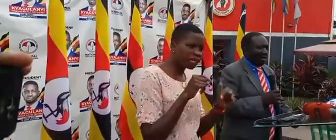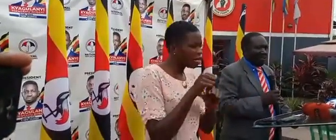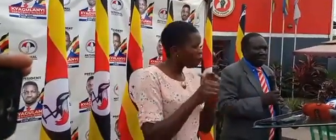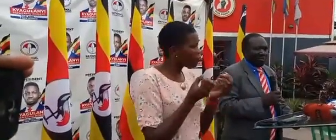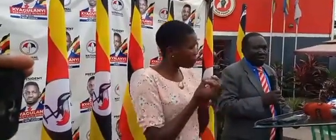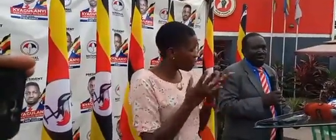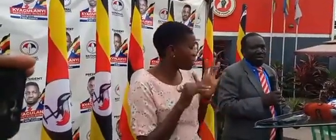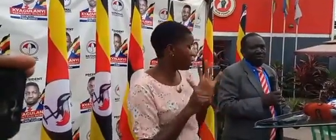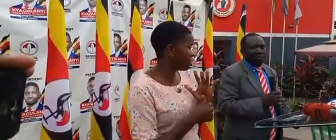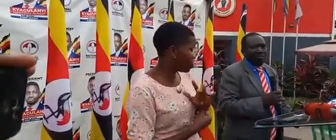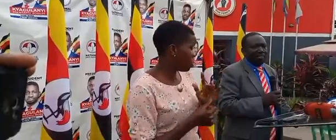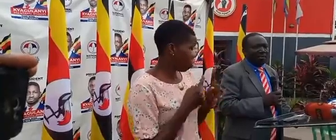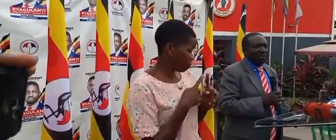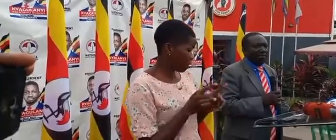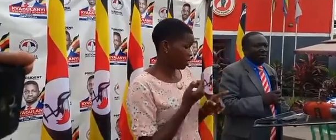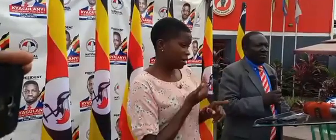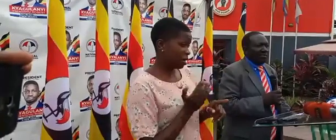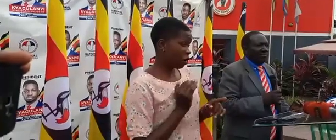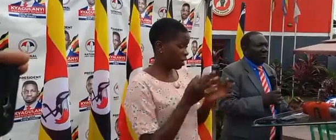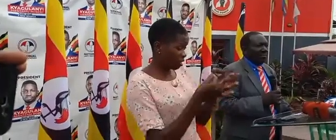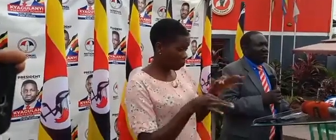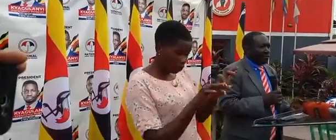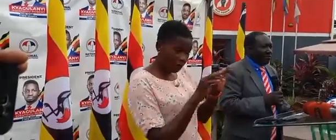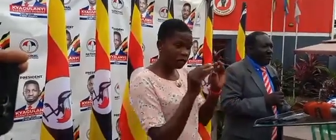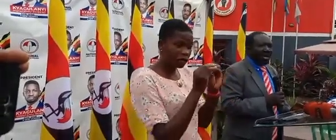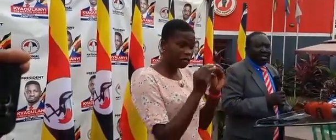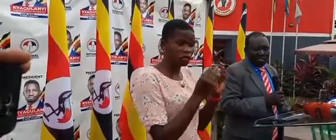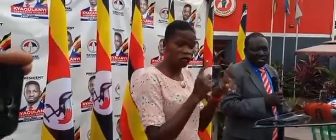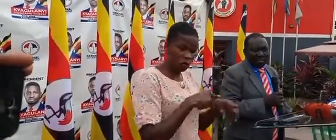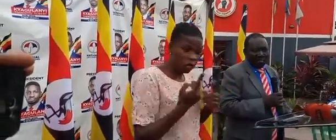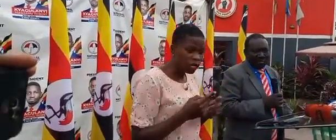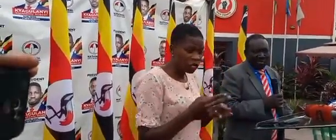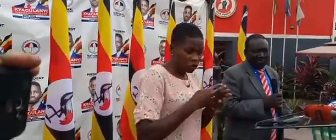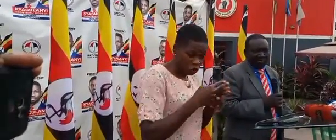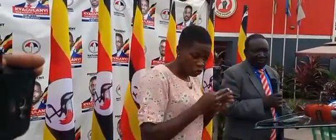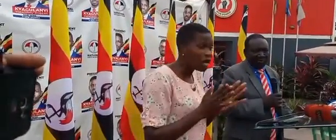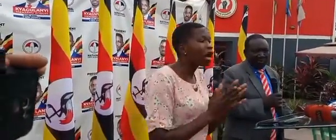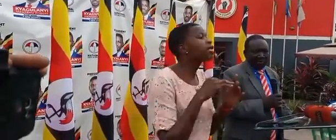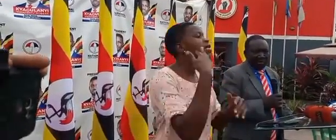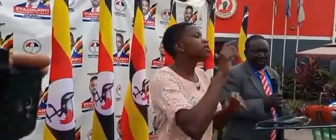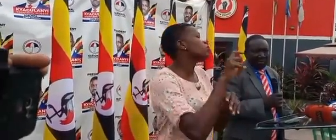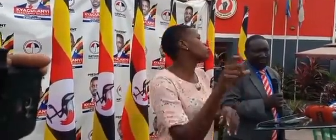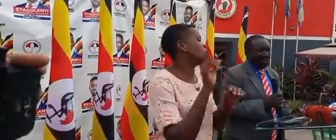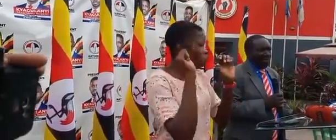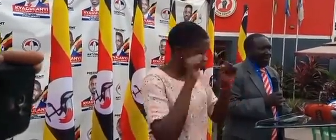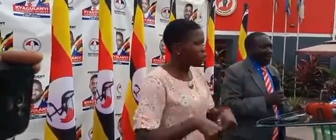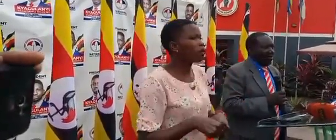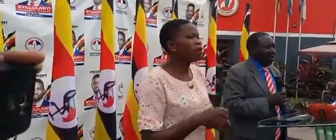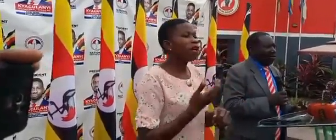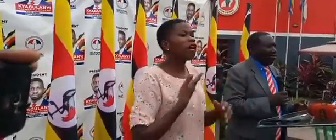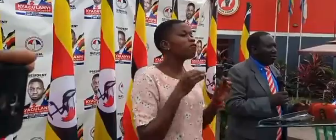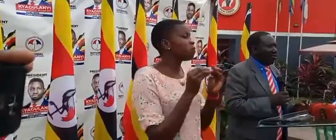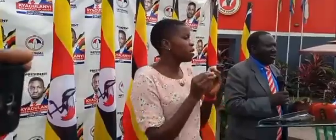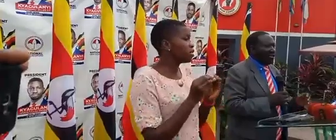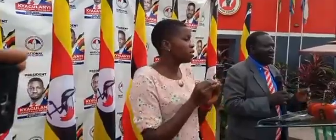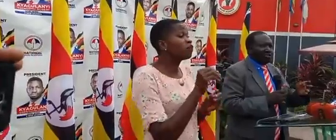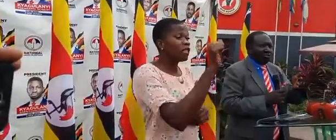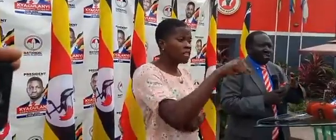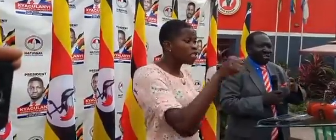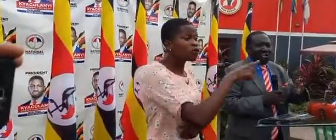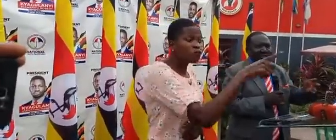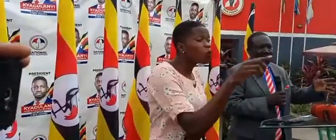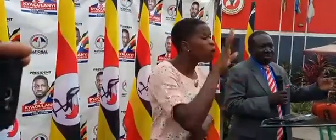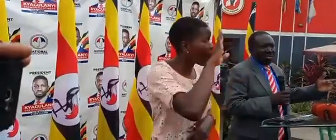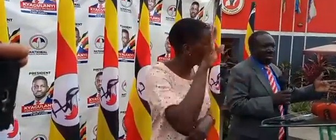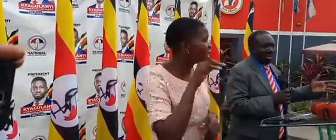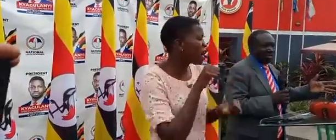So our particular one is soon, and it is next week. You know very well of the controversial issues